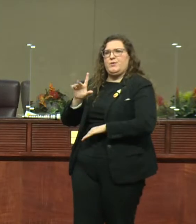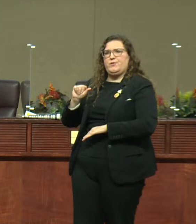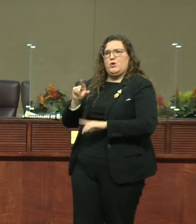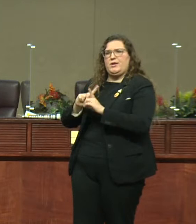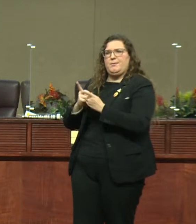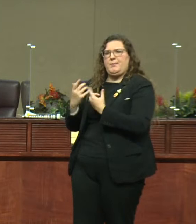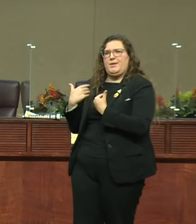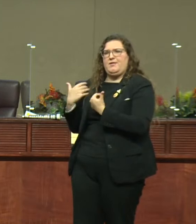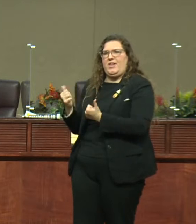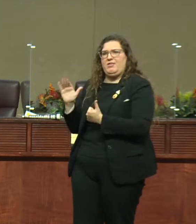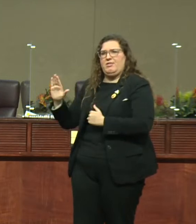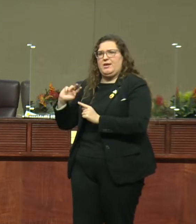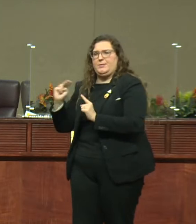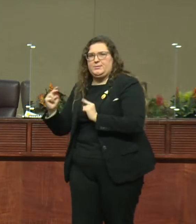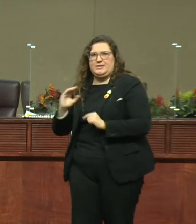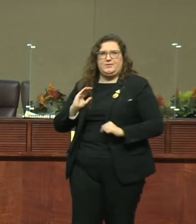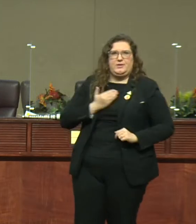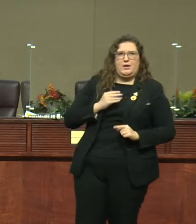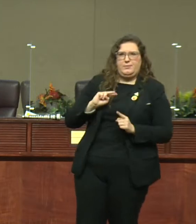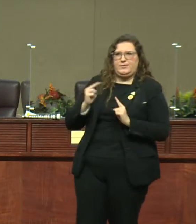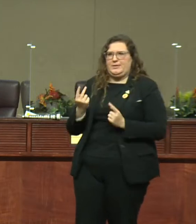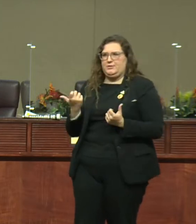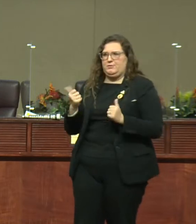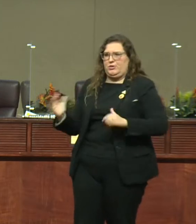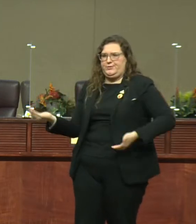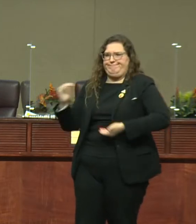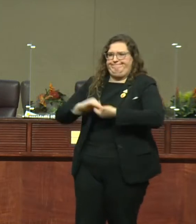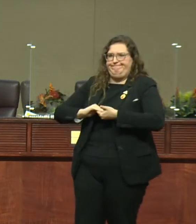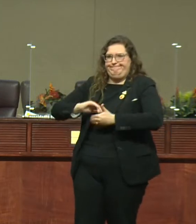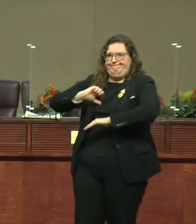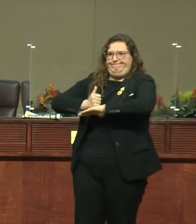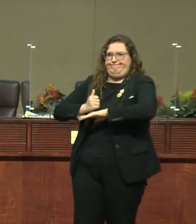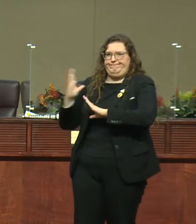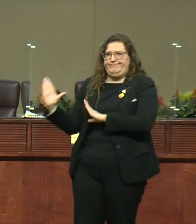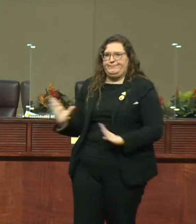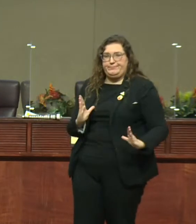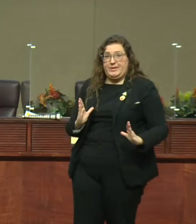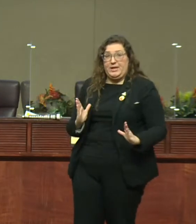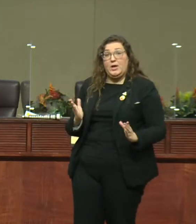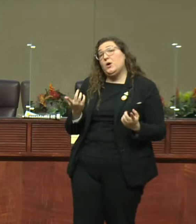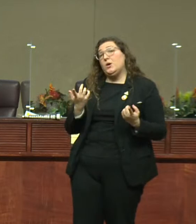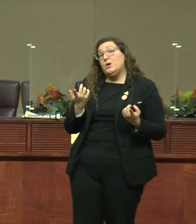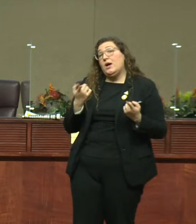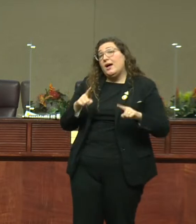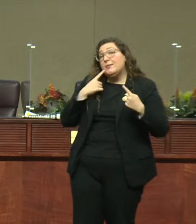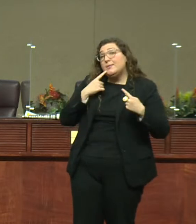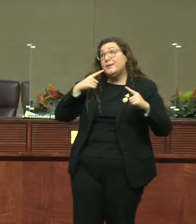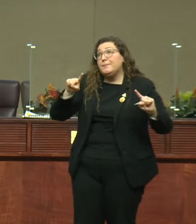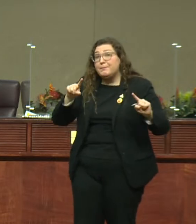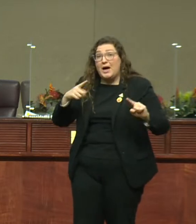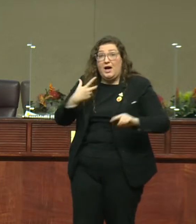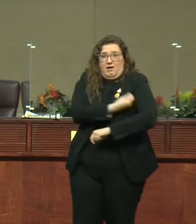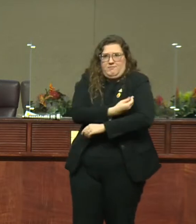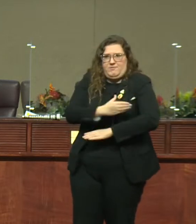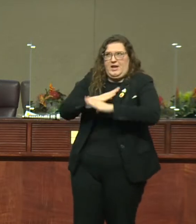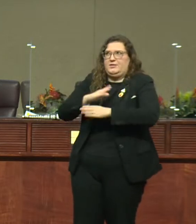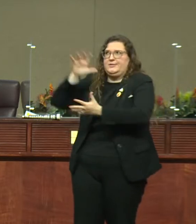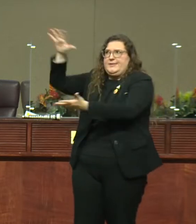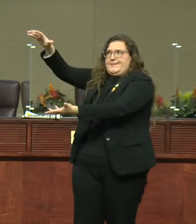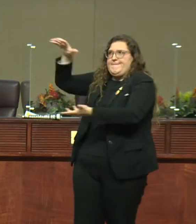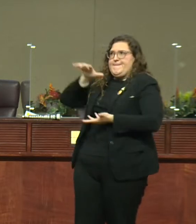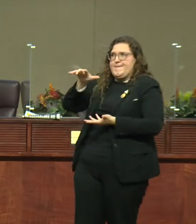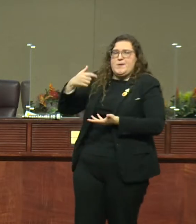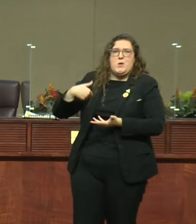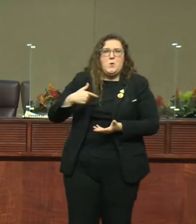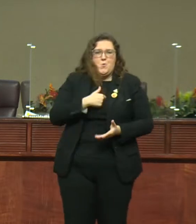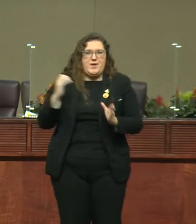is we have a plan in place once we get access to these vaccines to strategically move them out into the community